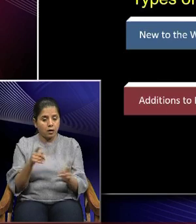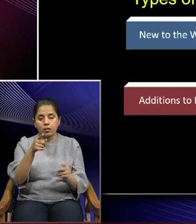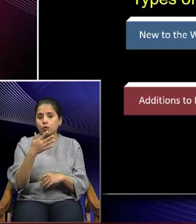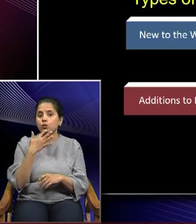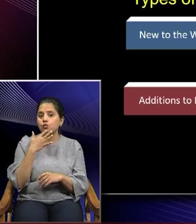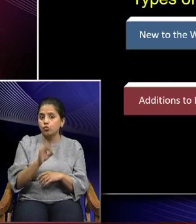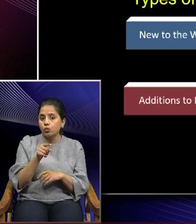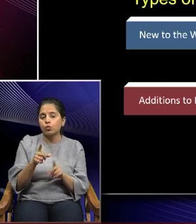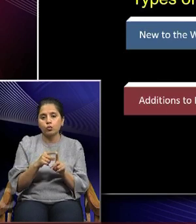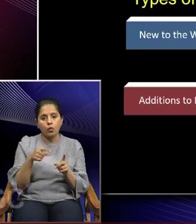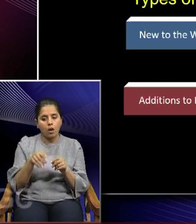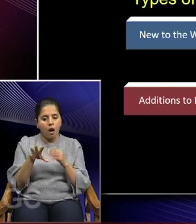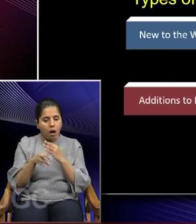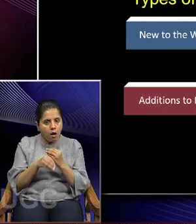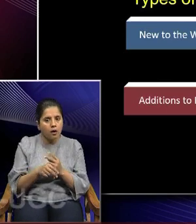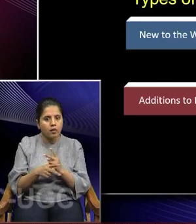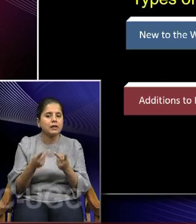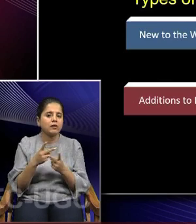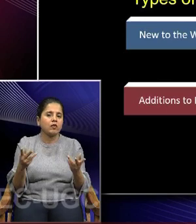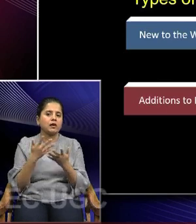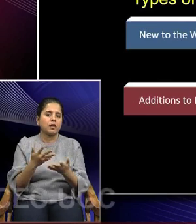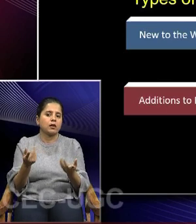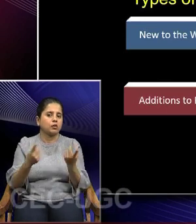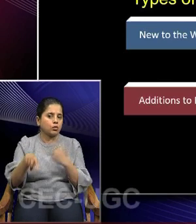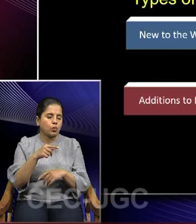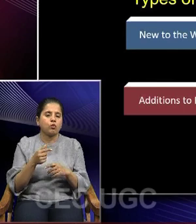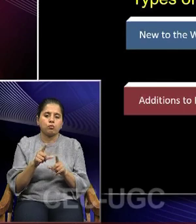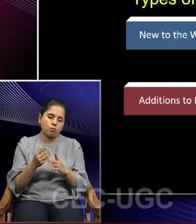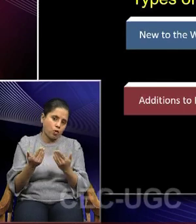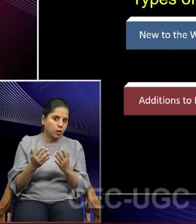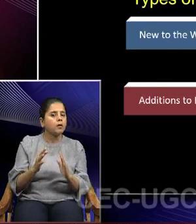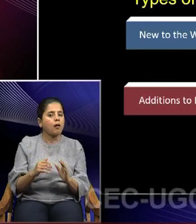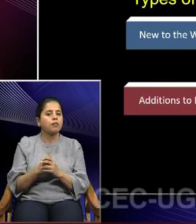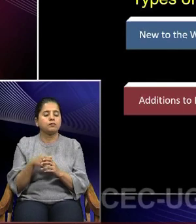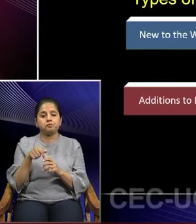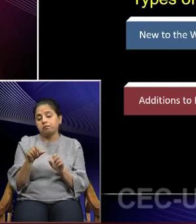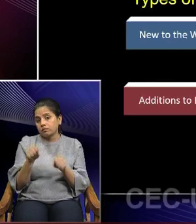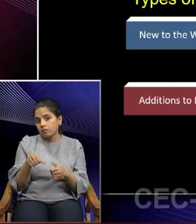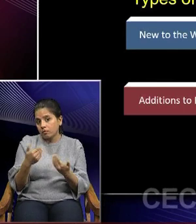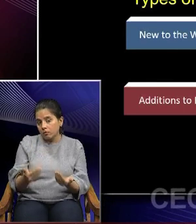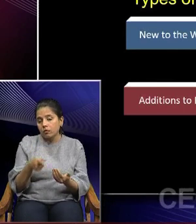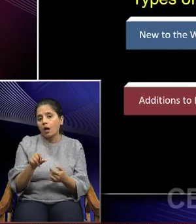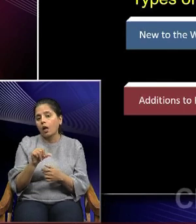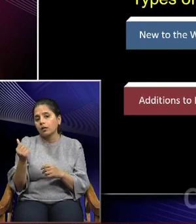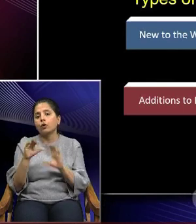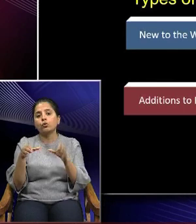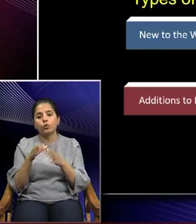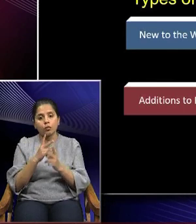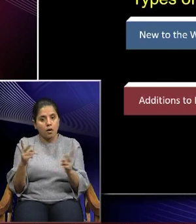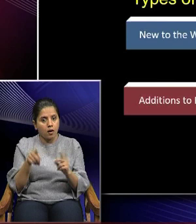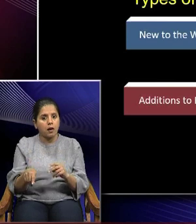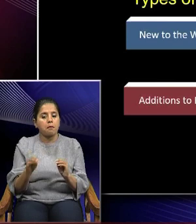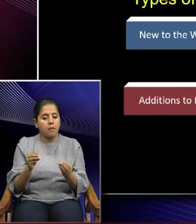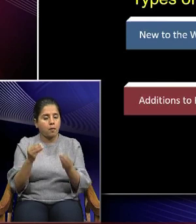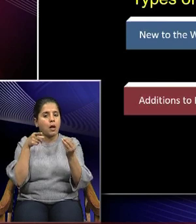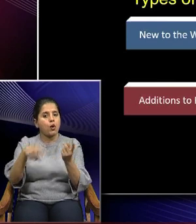actually doing additions to different product lines. And then of course, there is another category of making